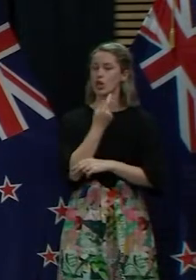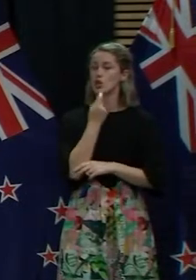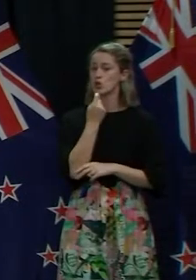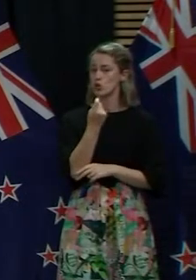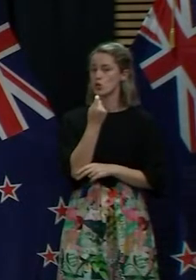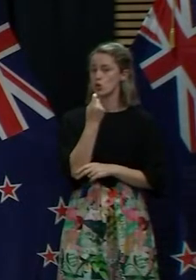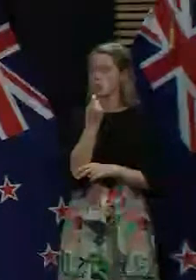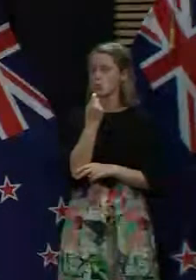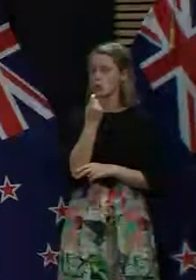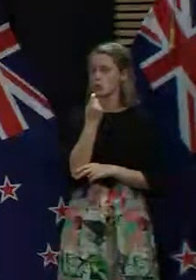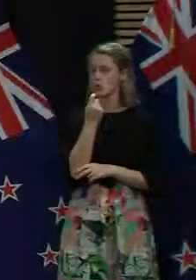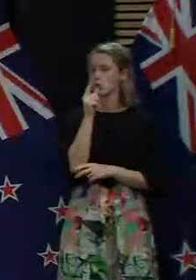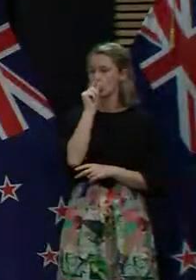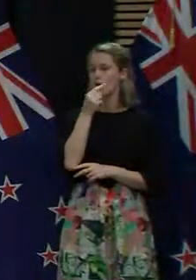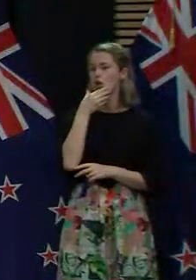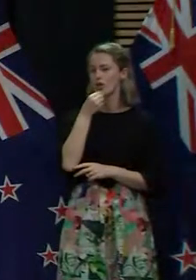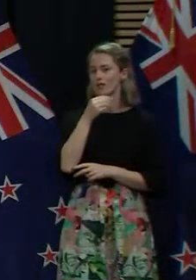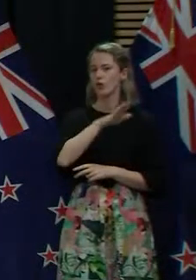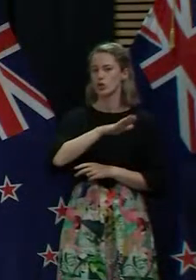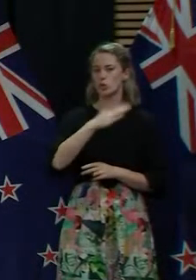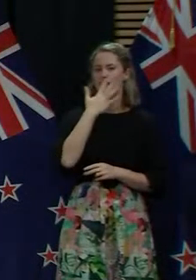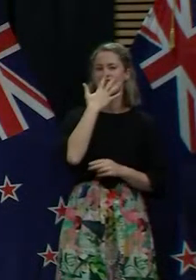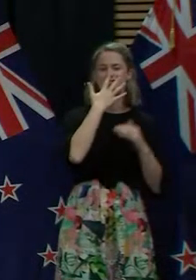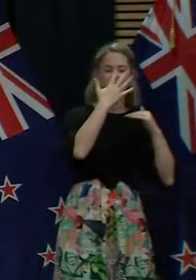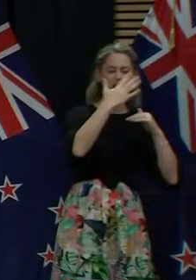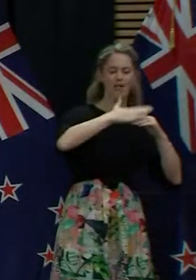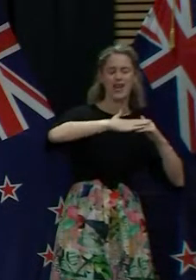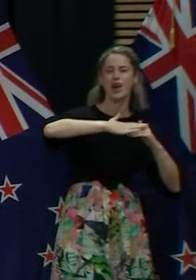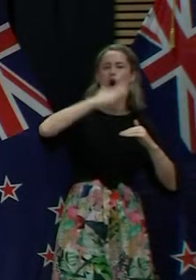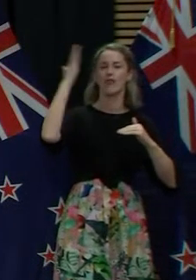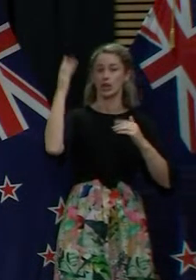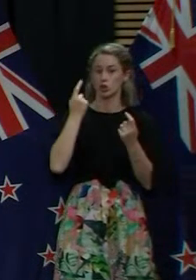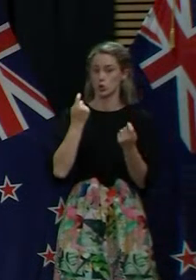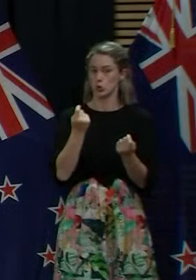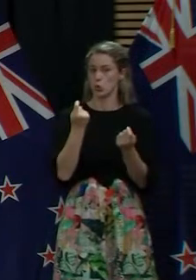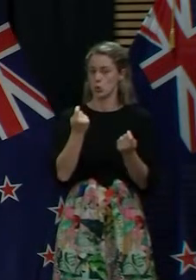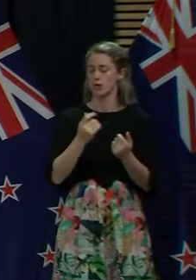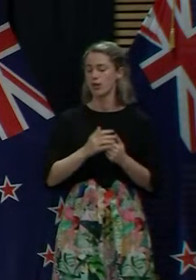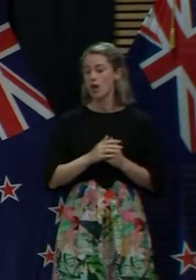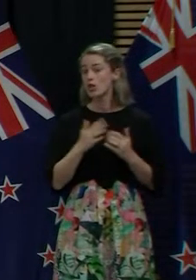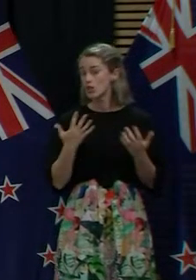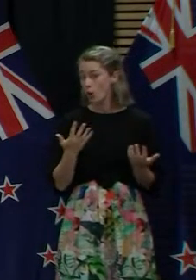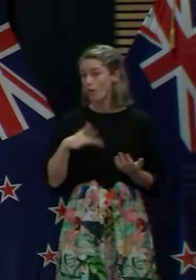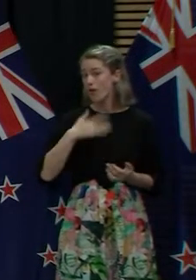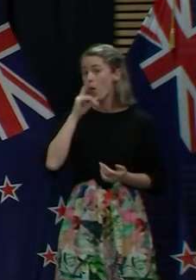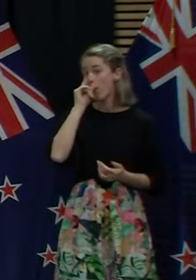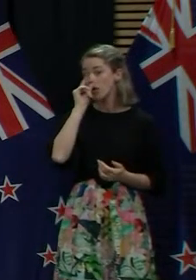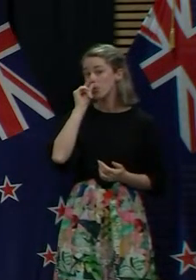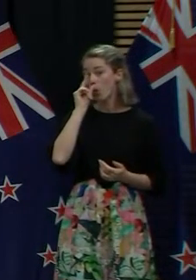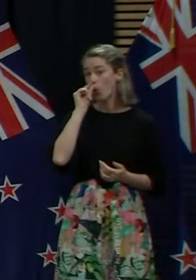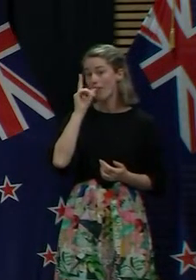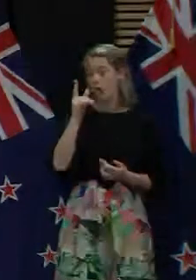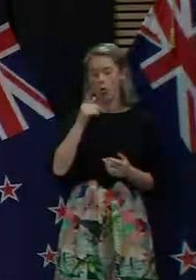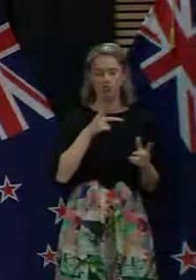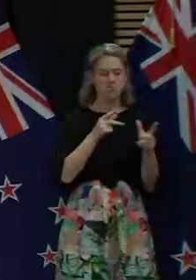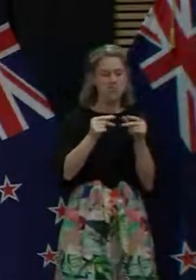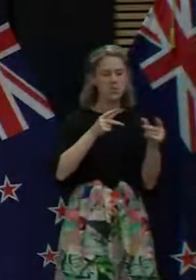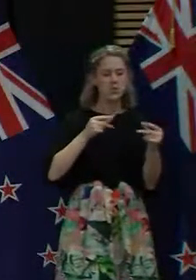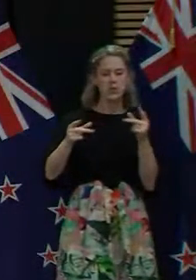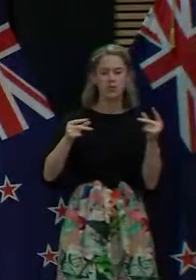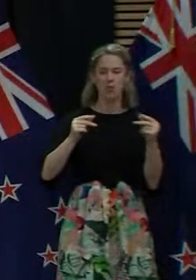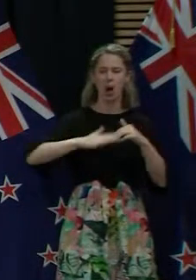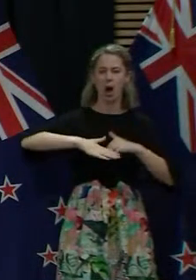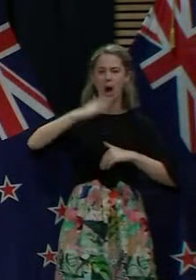available and approved for use in children over 5. So this means that it might be possible to achieve vaccine coverage right across